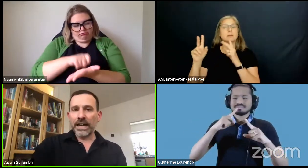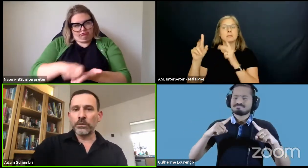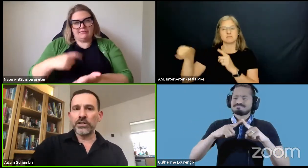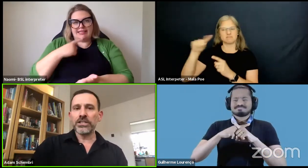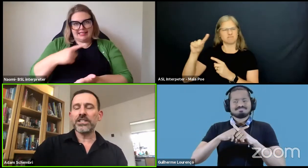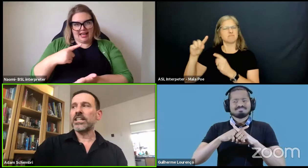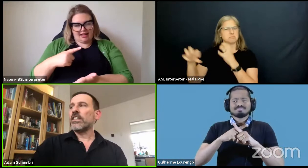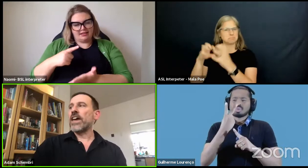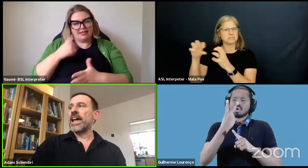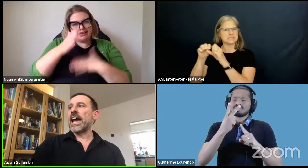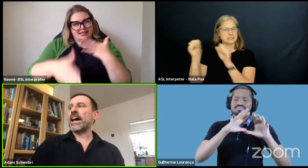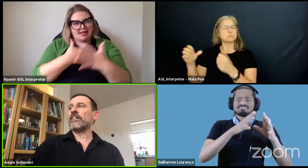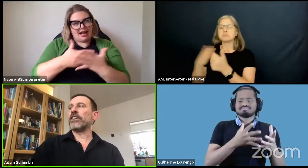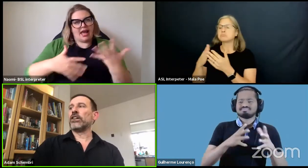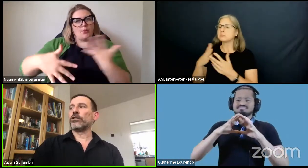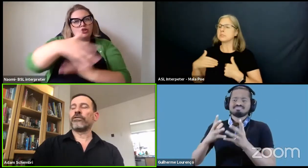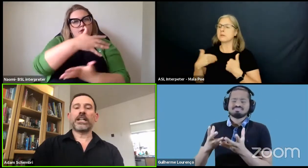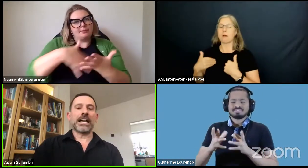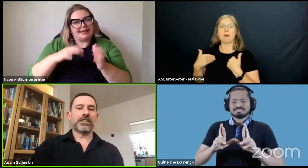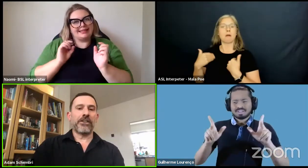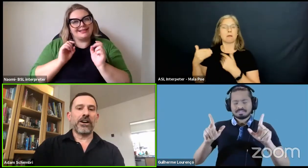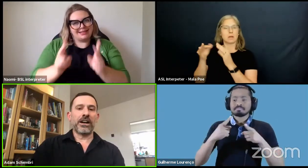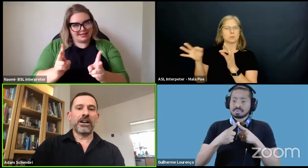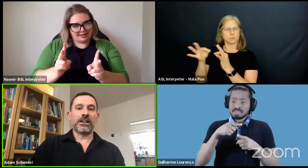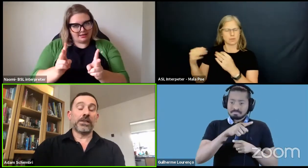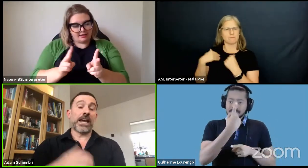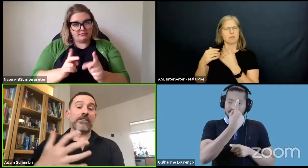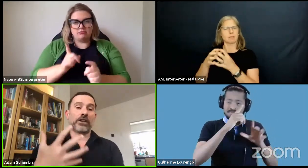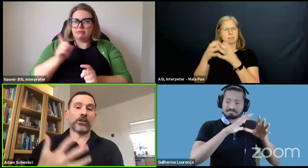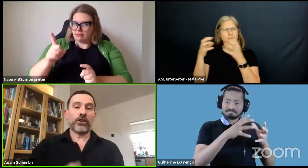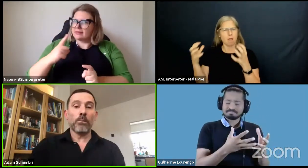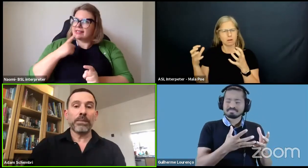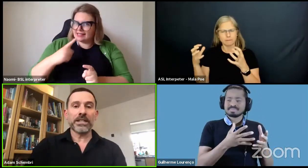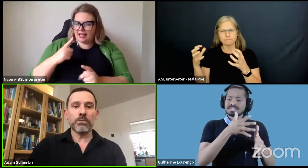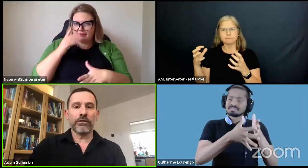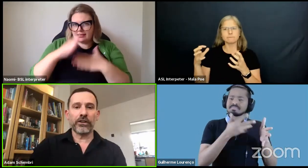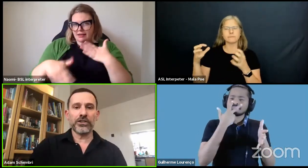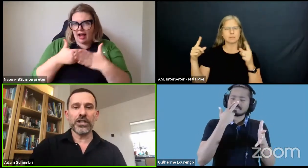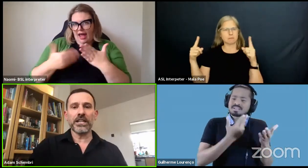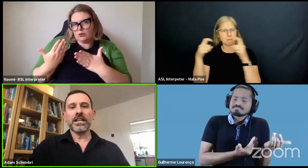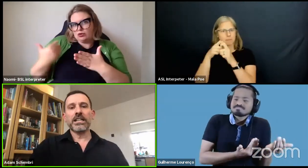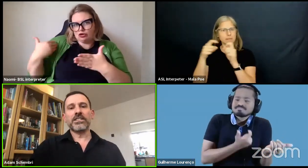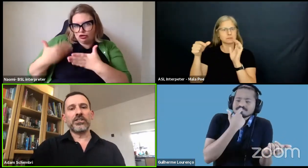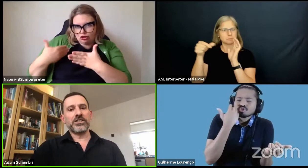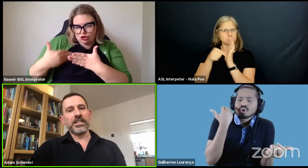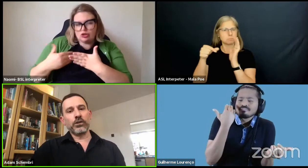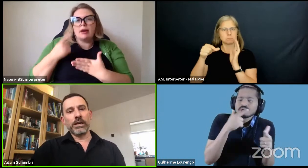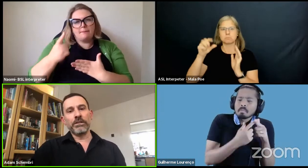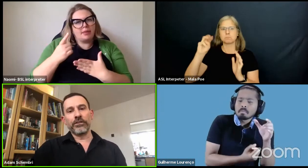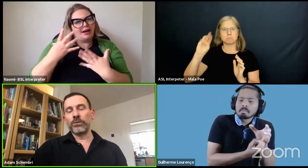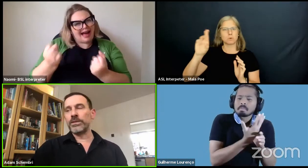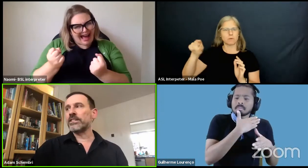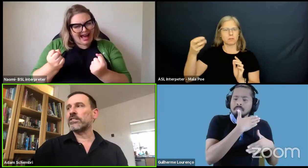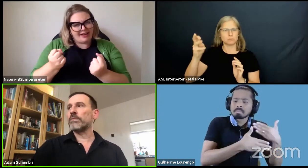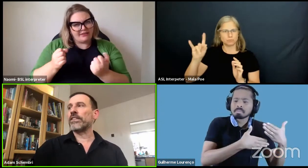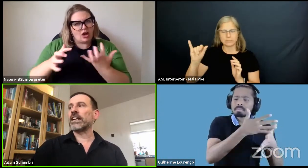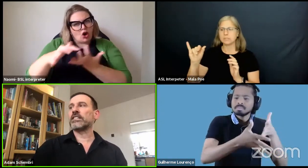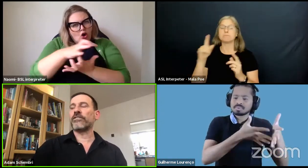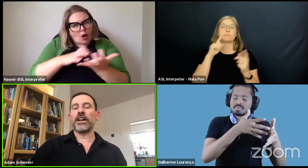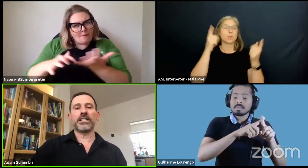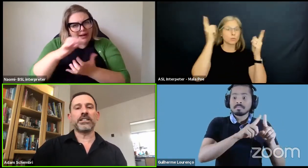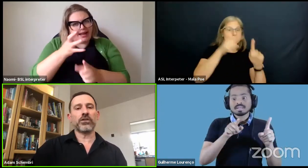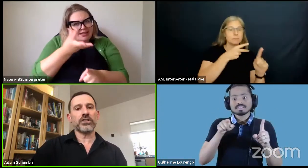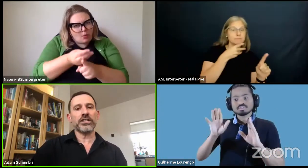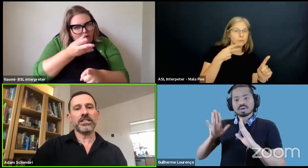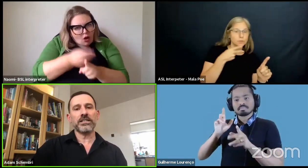young languages, they have a lot of they have a lot of complex morphology, such as the agreement verb system and the